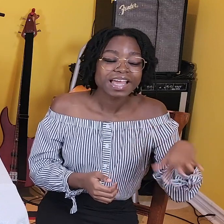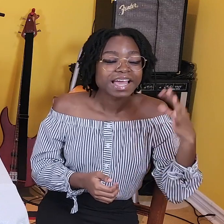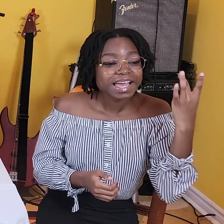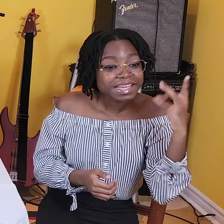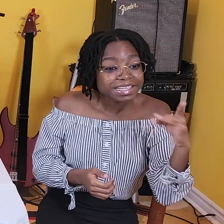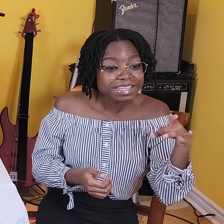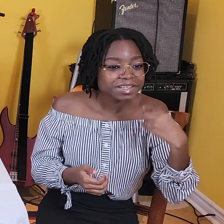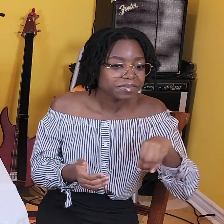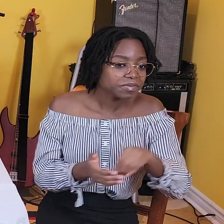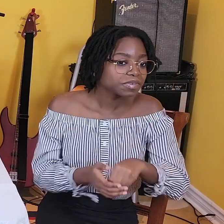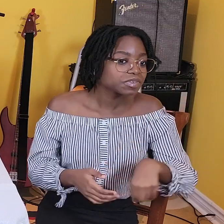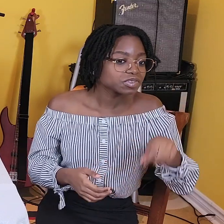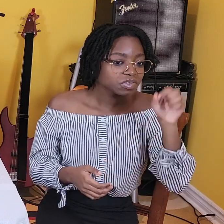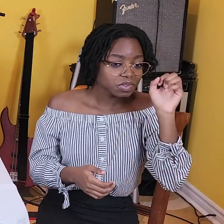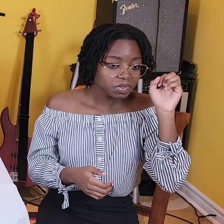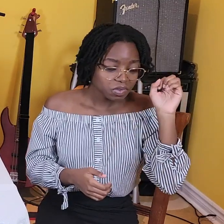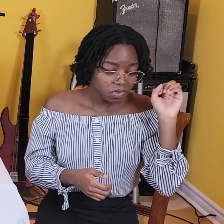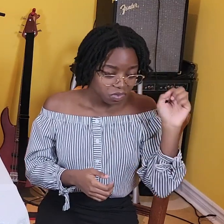19, verse 6.